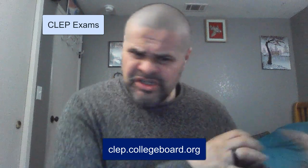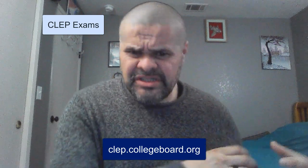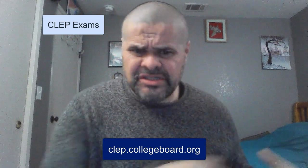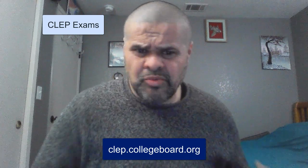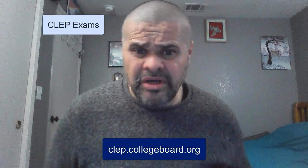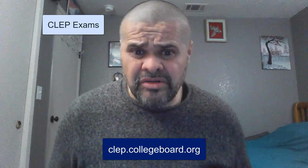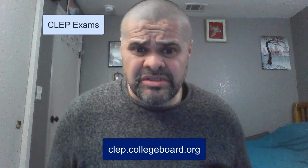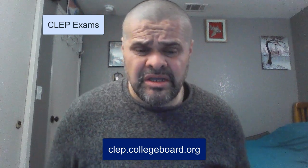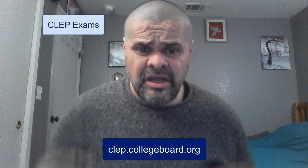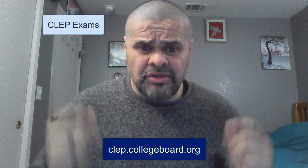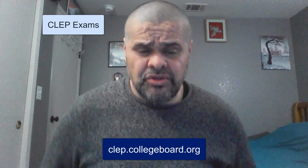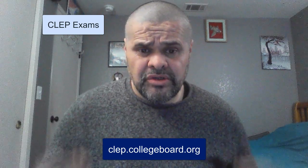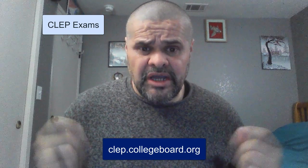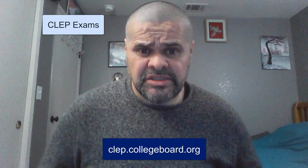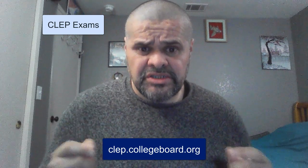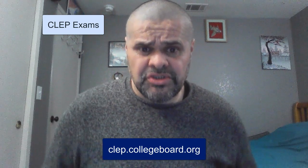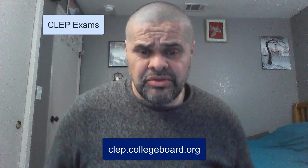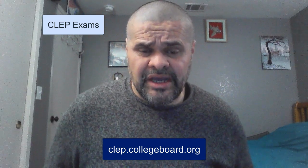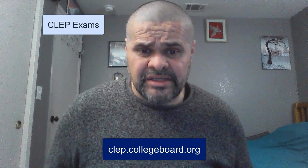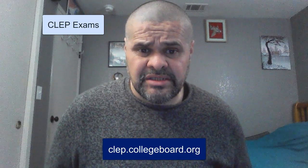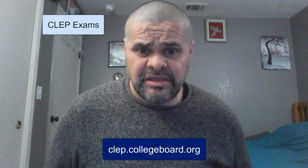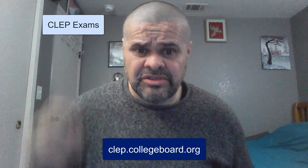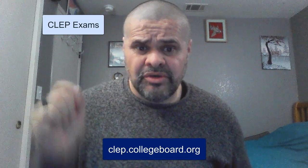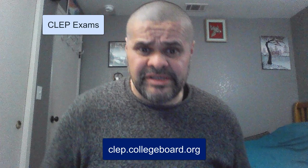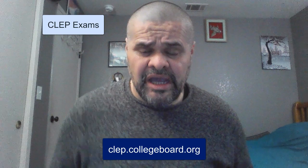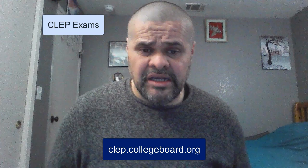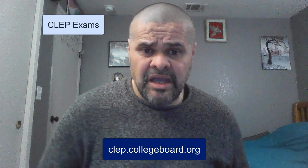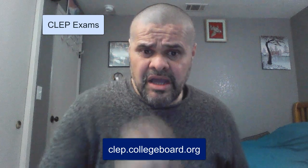adjust it somewhere else, you can actually do that. So again,